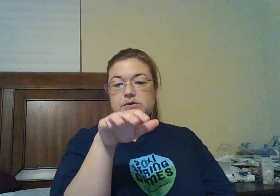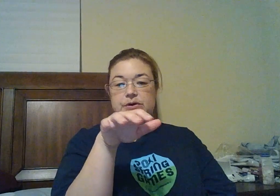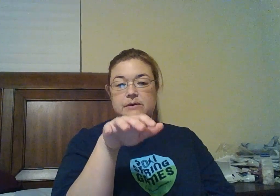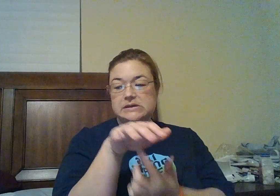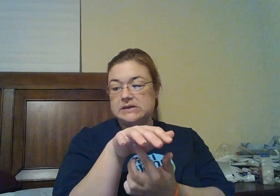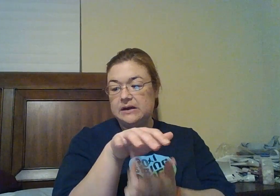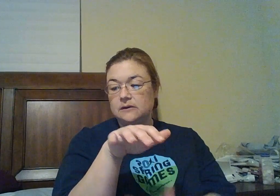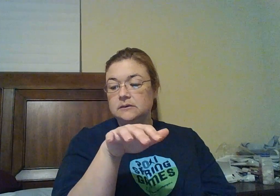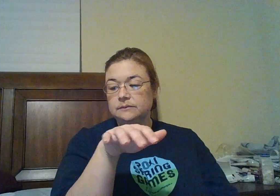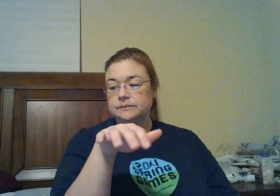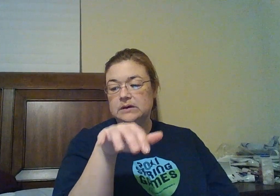to be down.